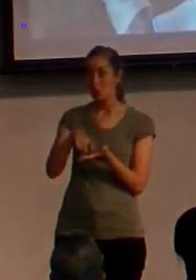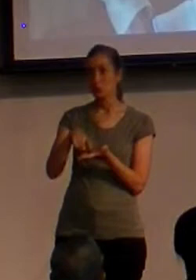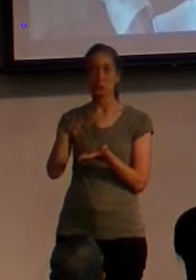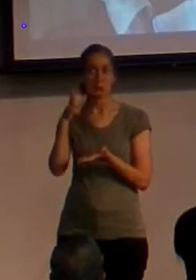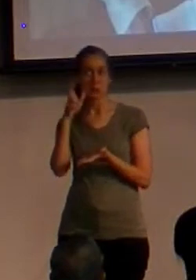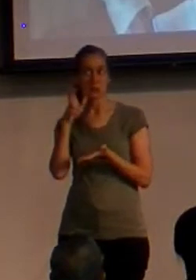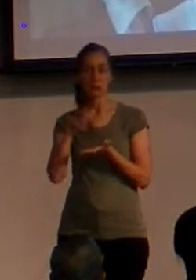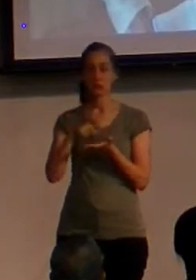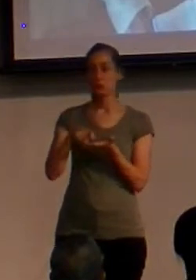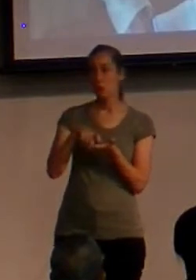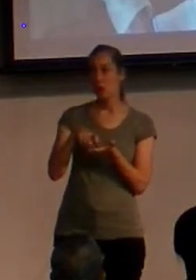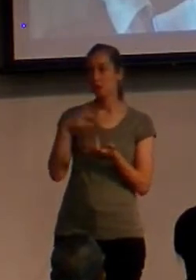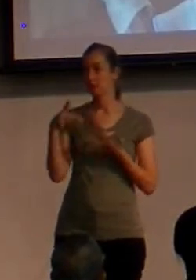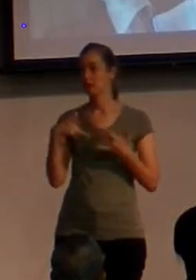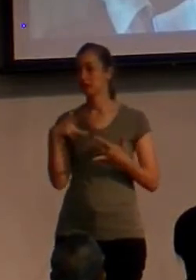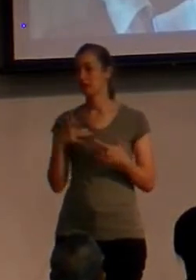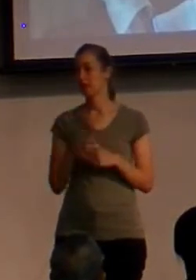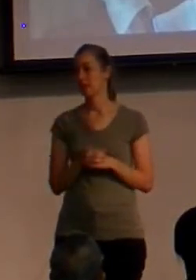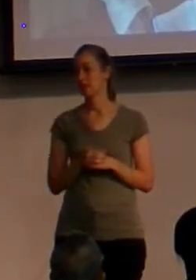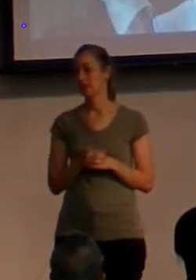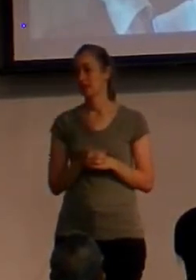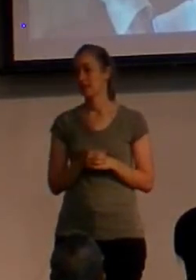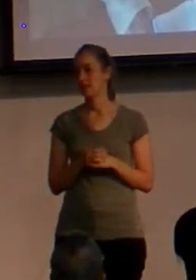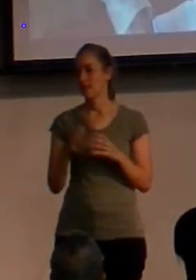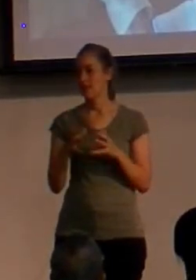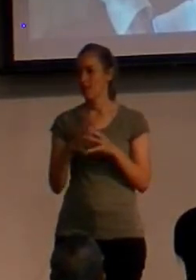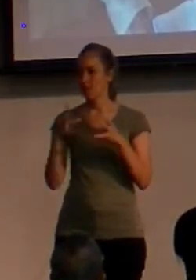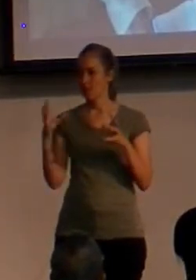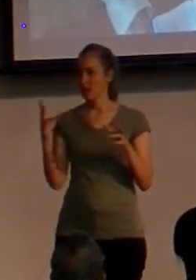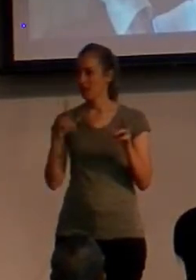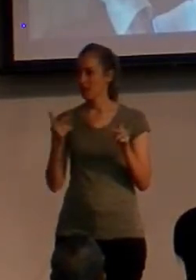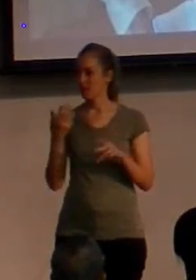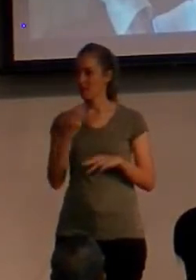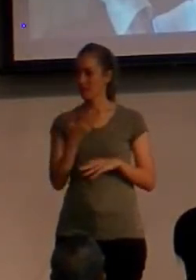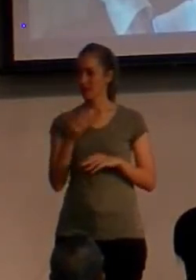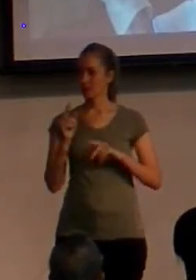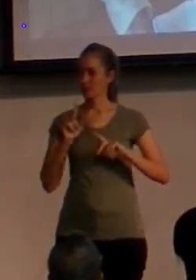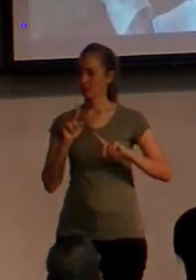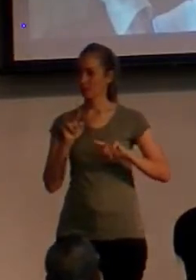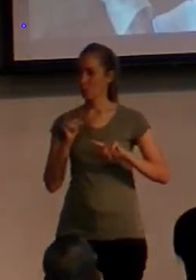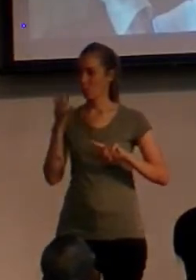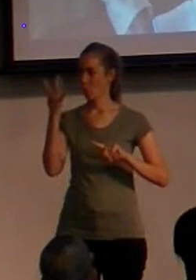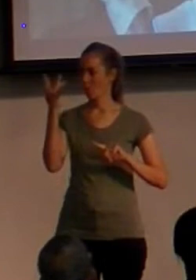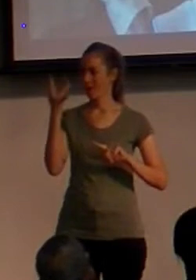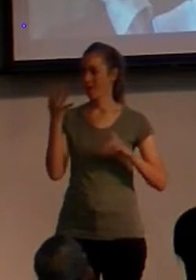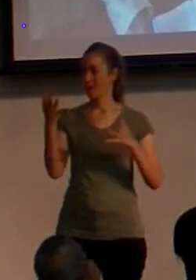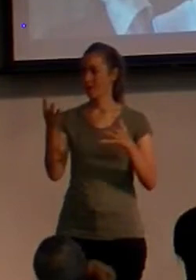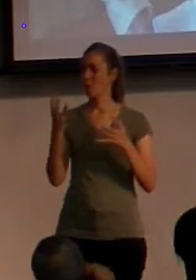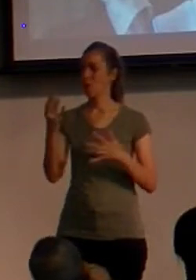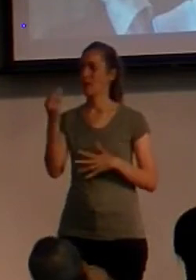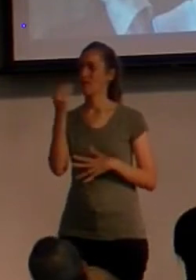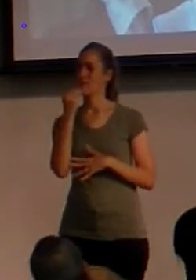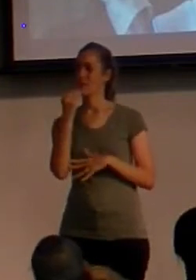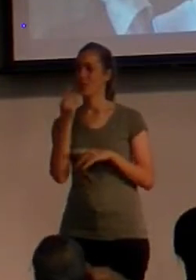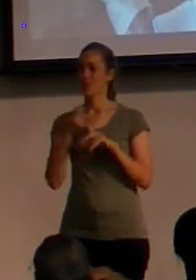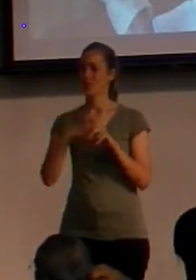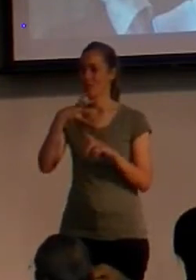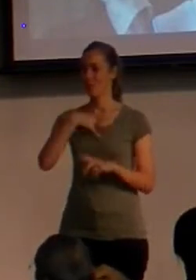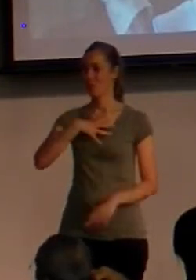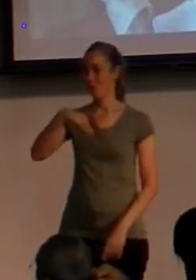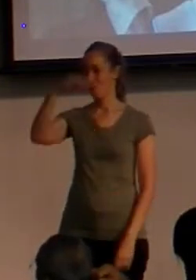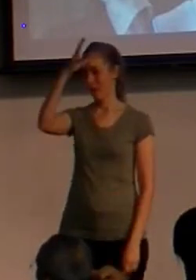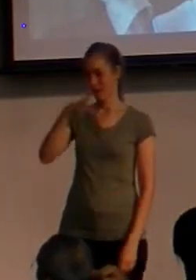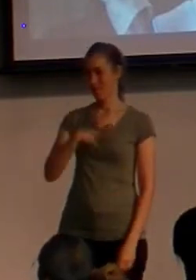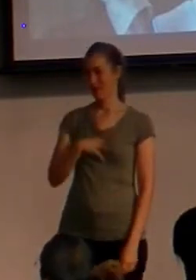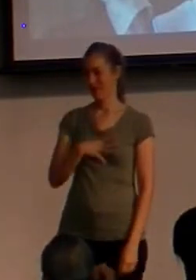and really excited about it. Now, a lot of the people there were there because they wanted food from the white man, because that's what